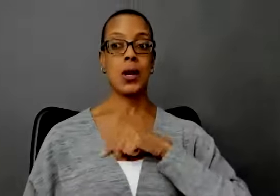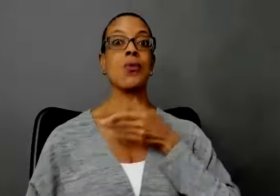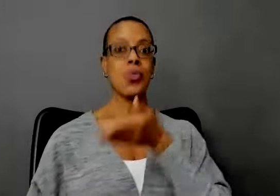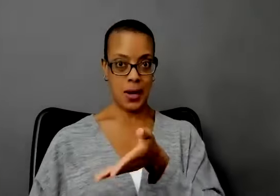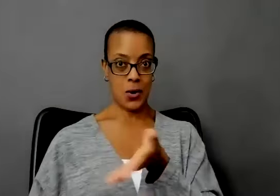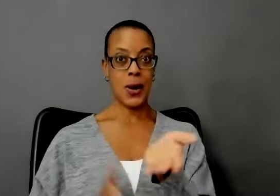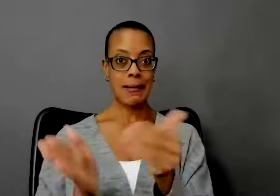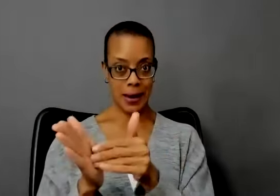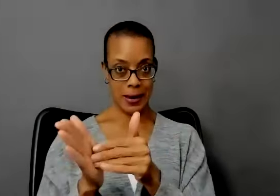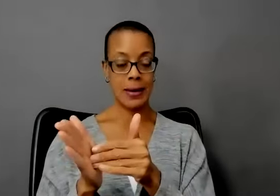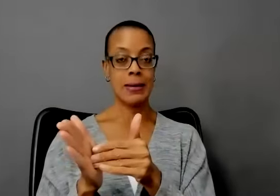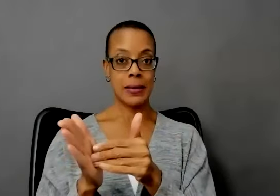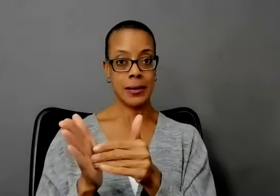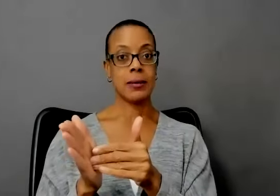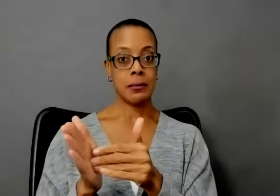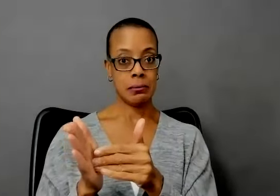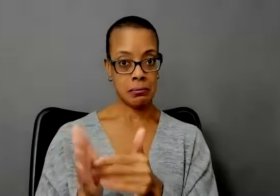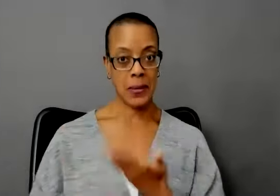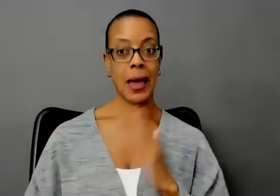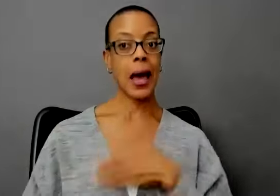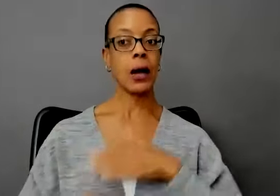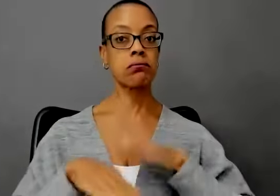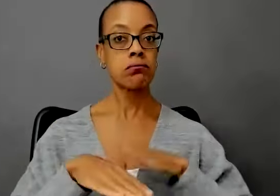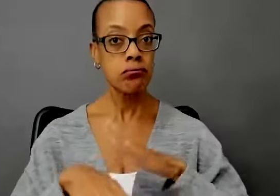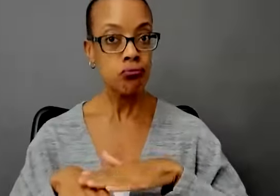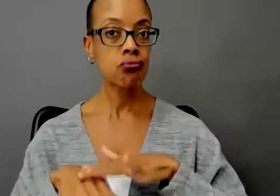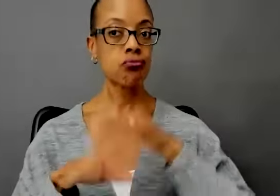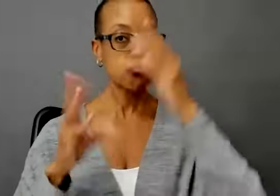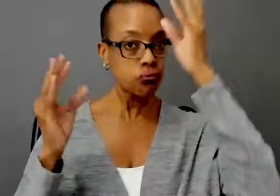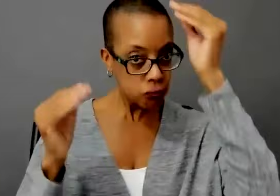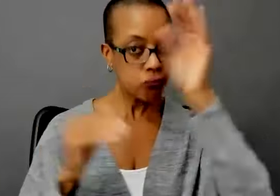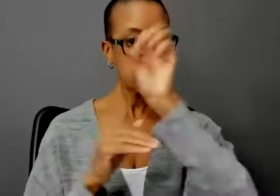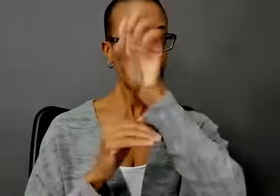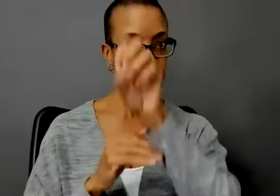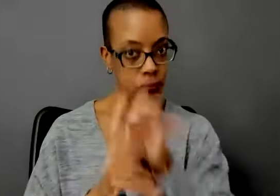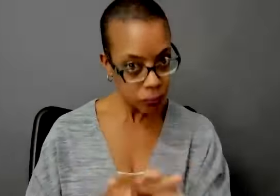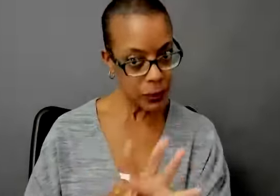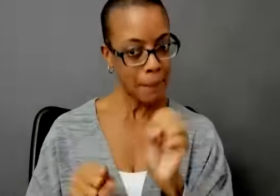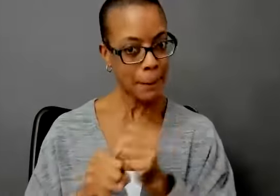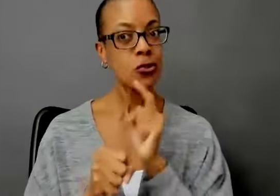and give our advice, our considerations, things that we wanted to still see in the bill that weren't amended by the